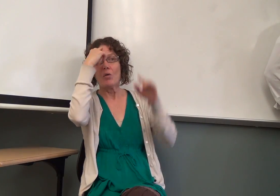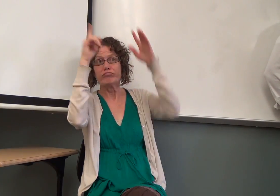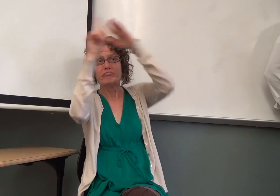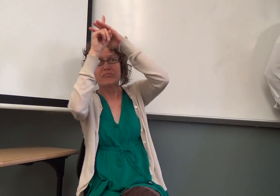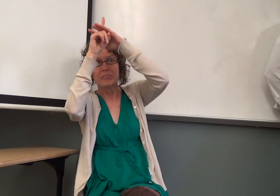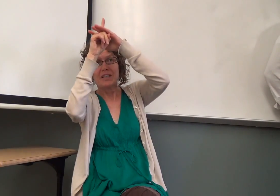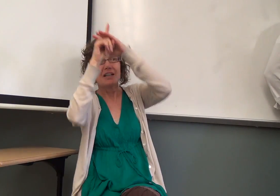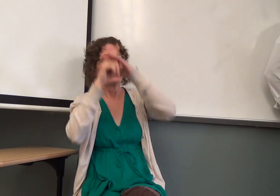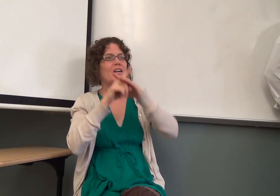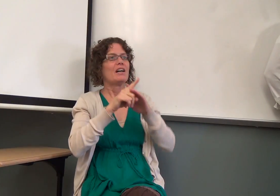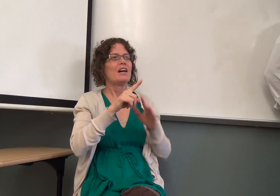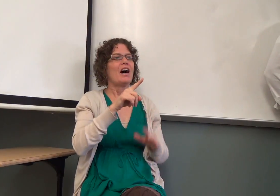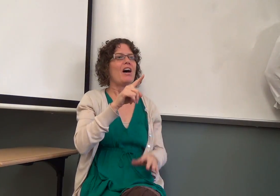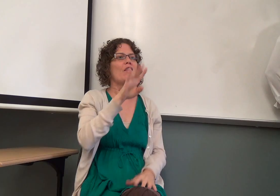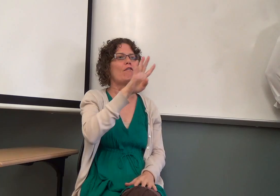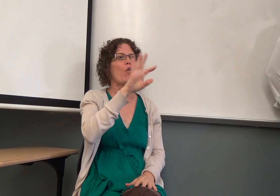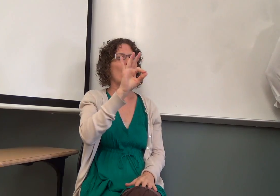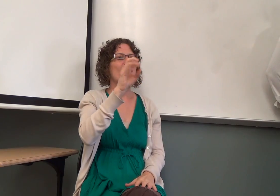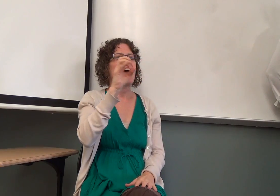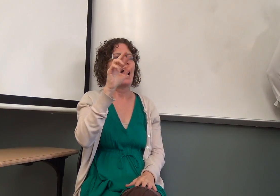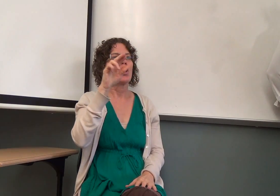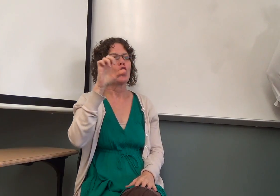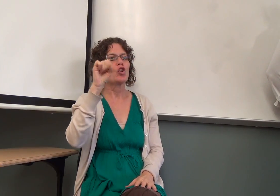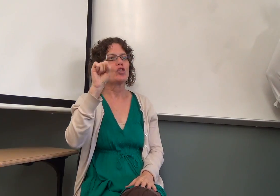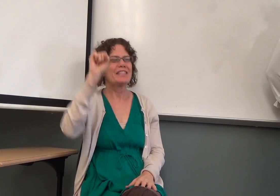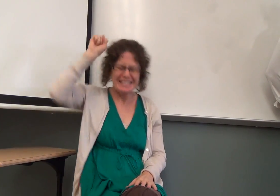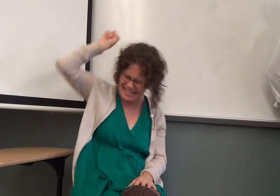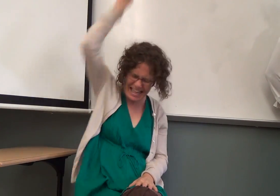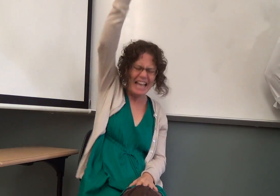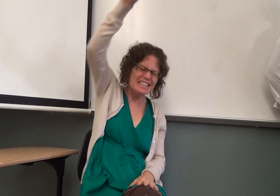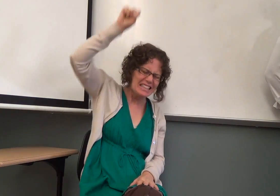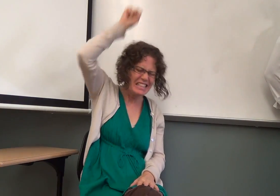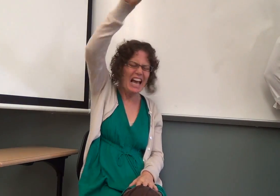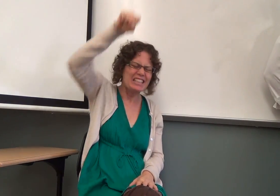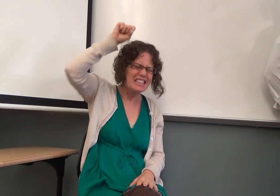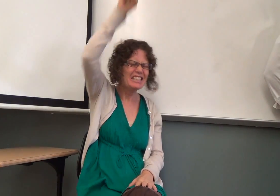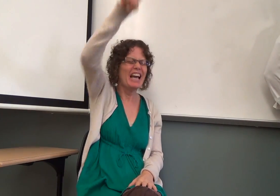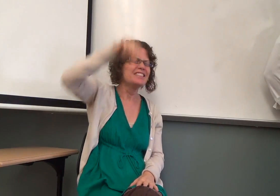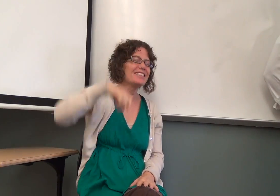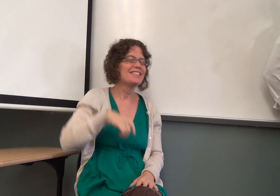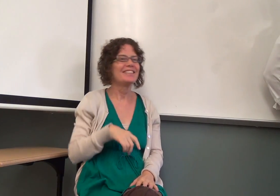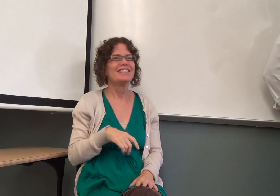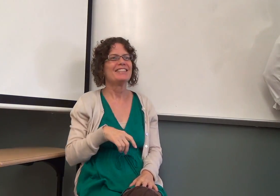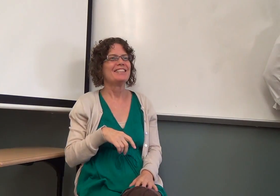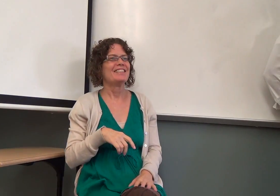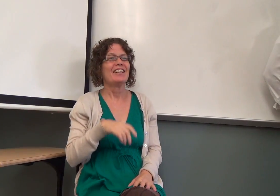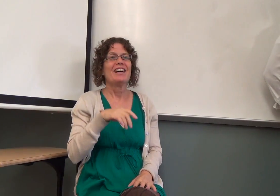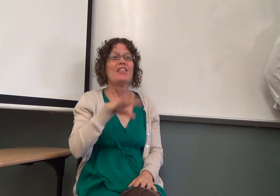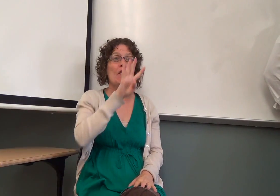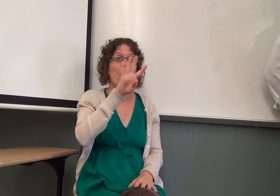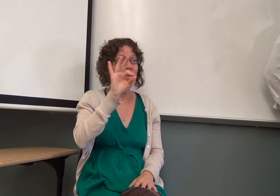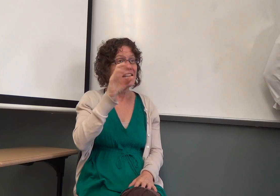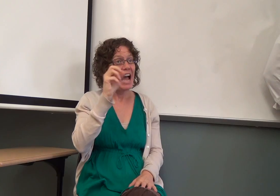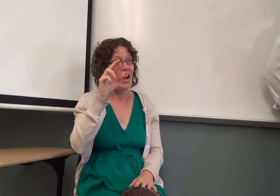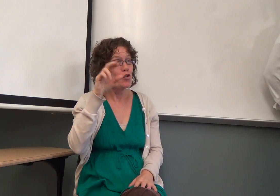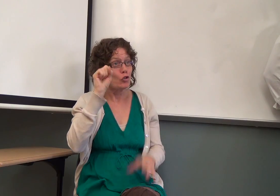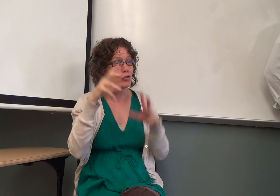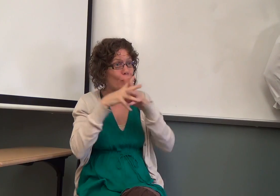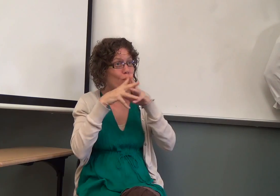Niners. Yes! Yes, that's my mind. Niners? I said art. I said